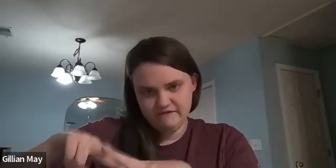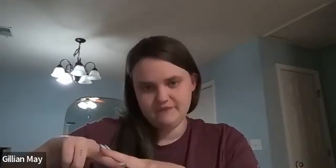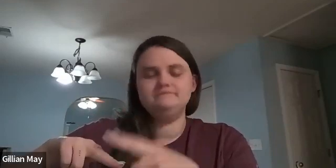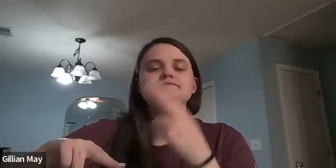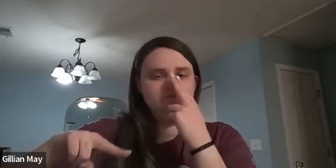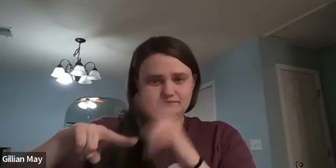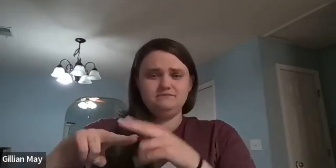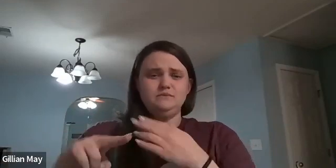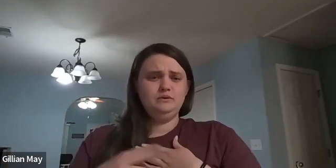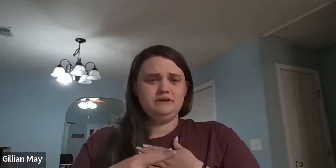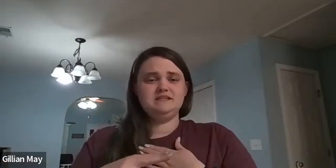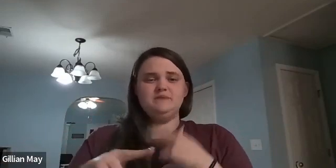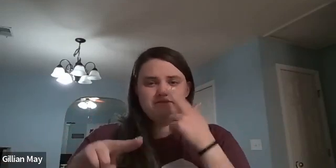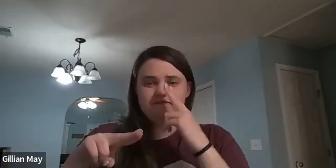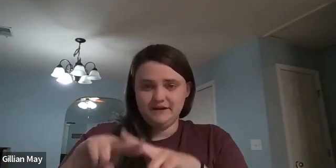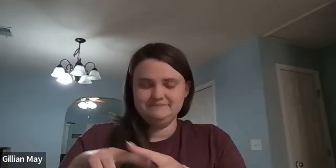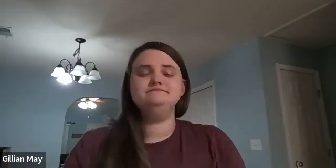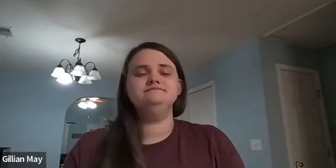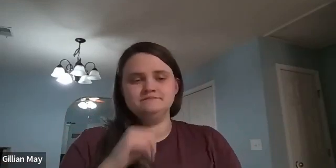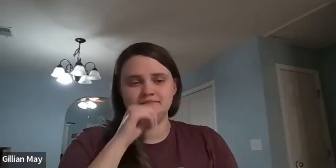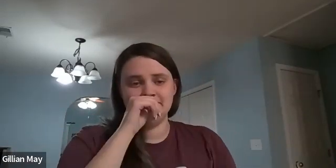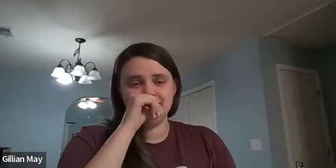Fun. Oh, excuse me. Fun.